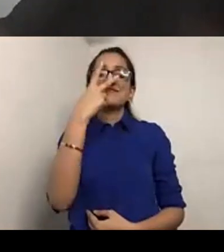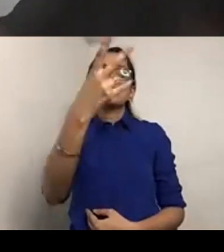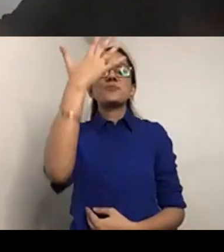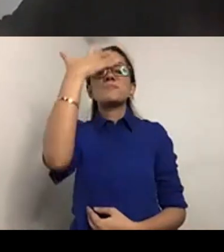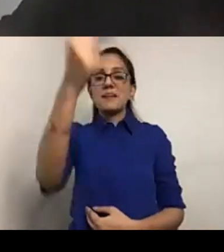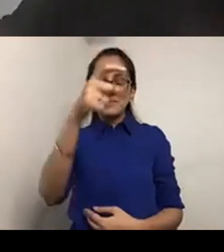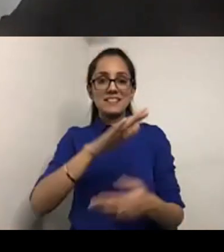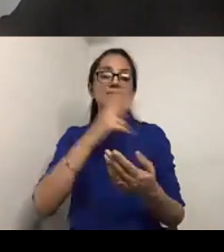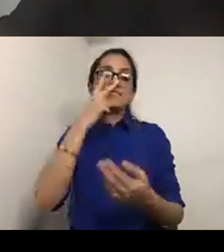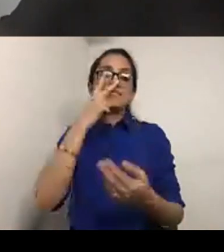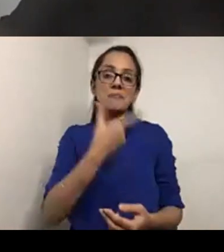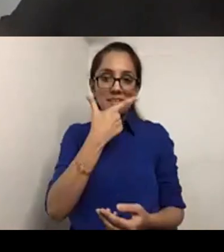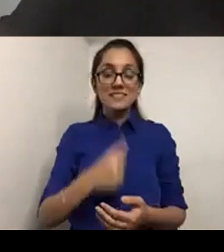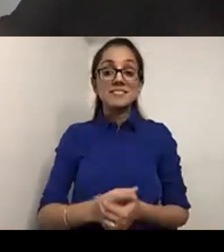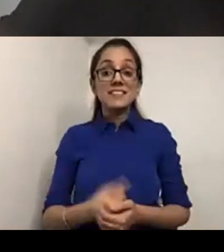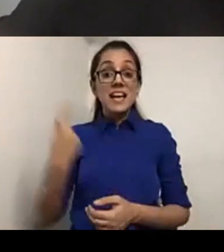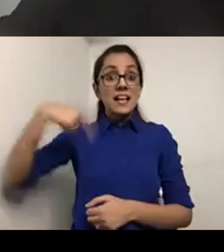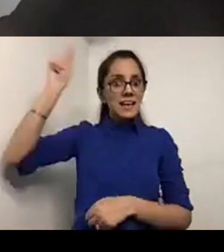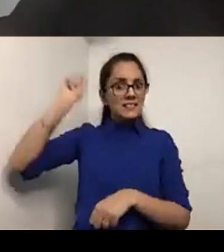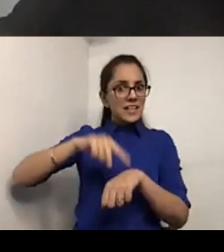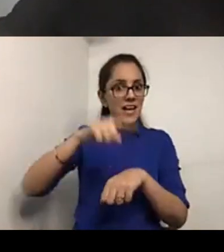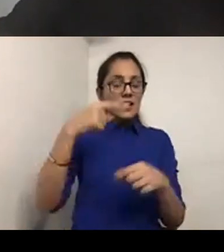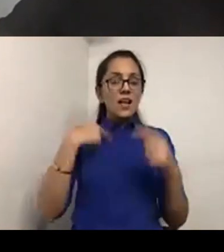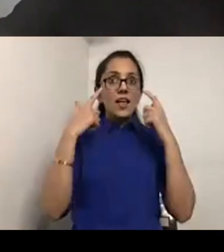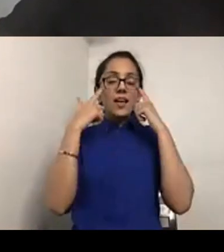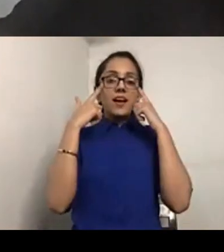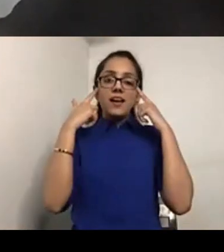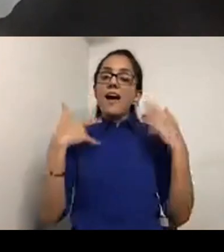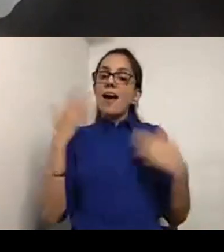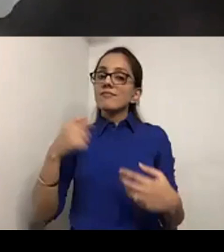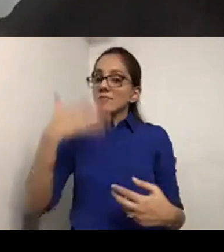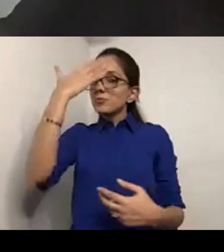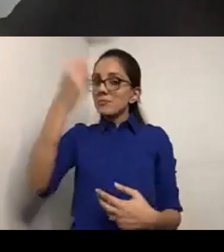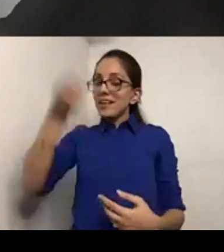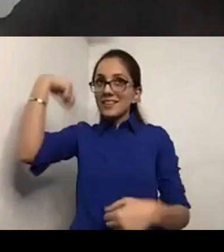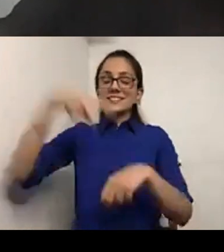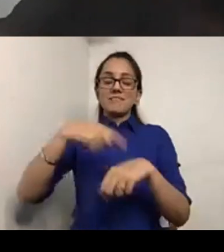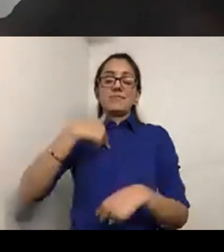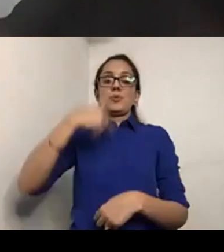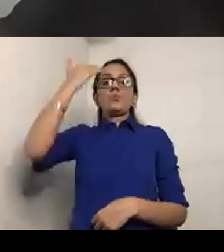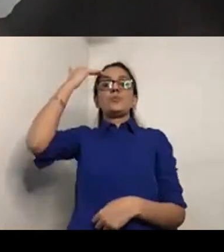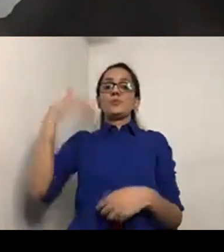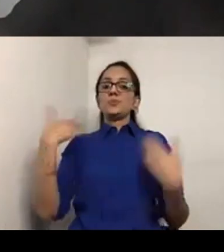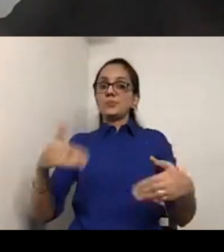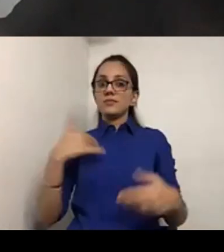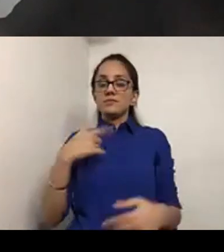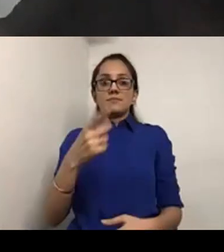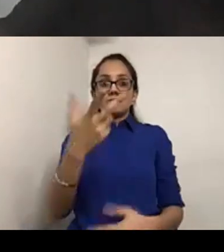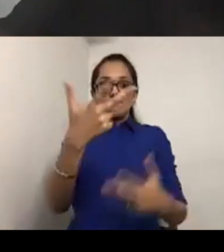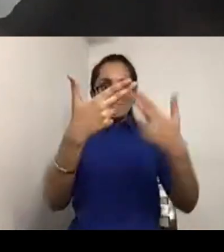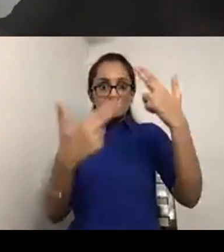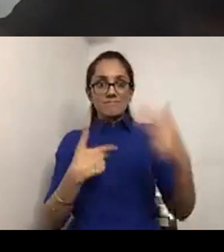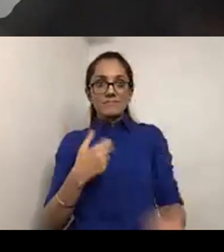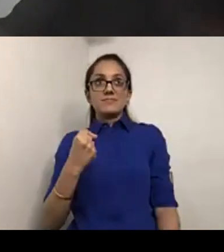you. The last time we spoke, you brought tears to my eyes, and I will never forget that I almost choked on